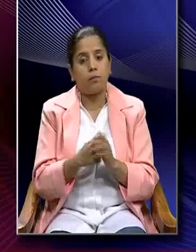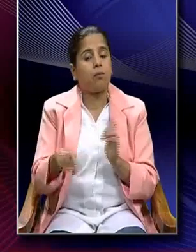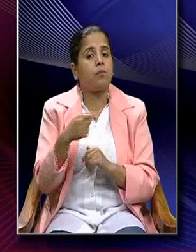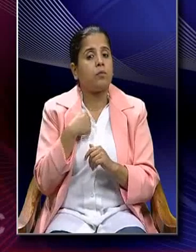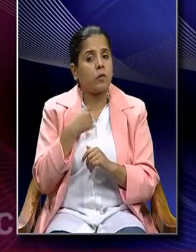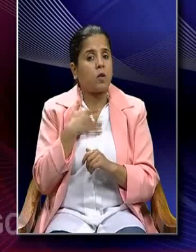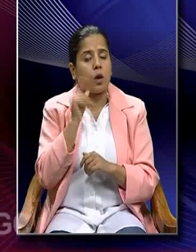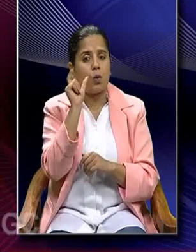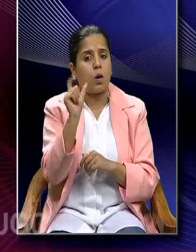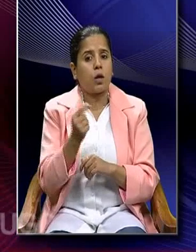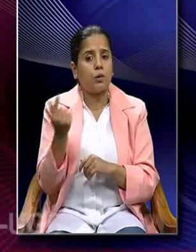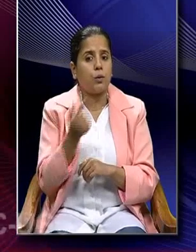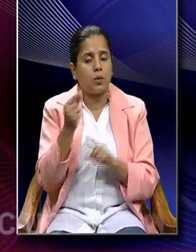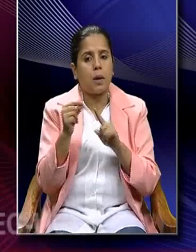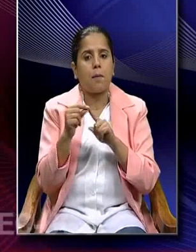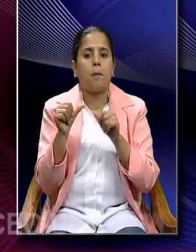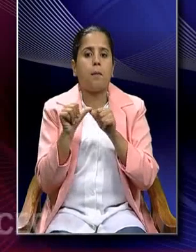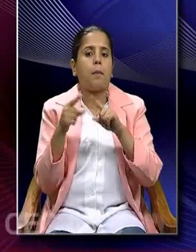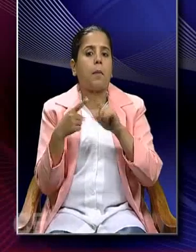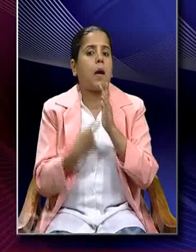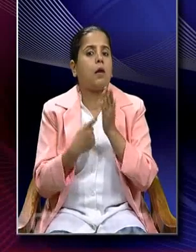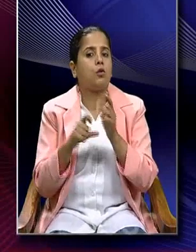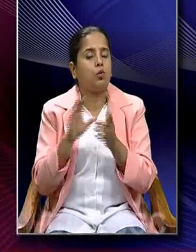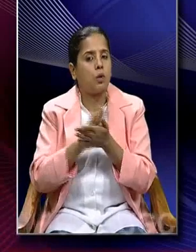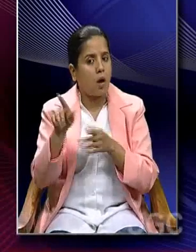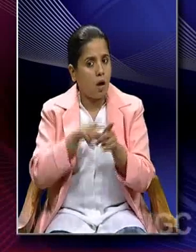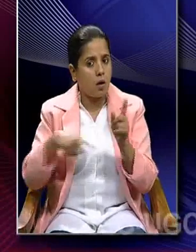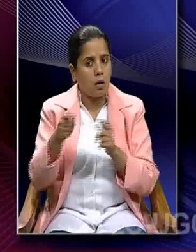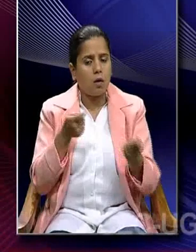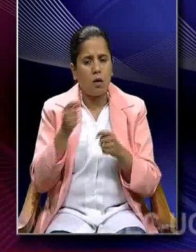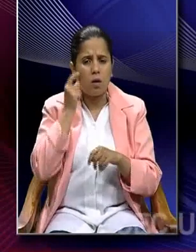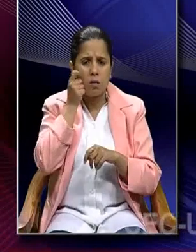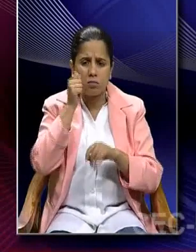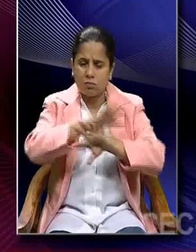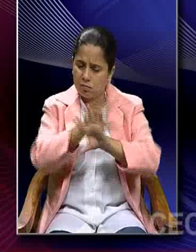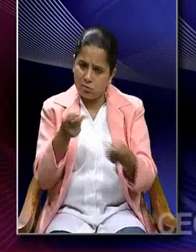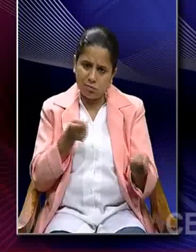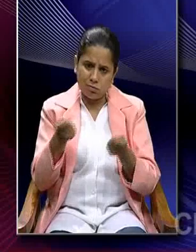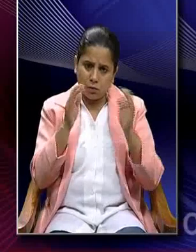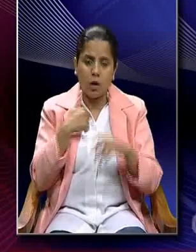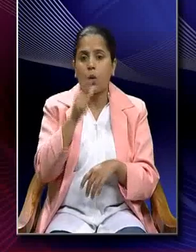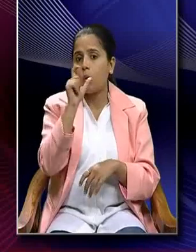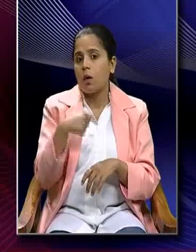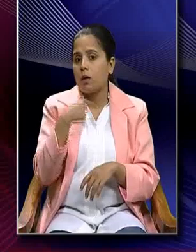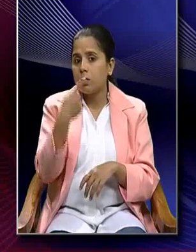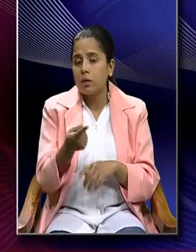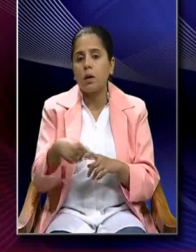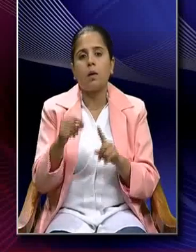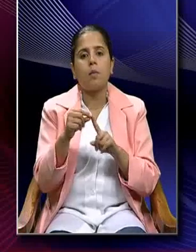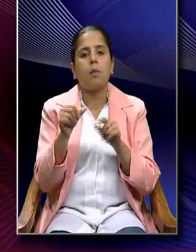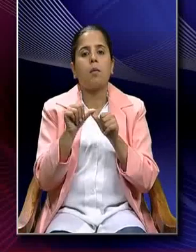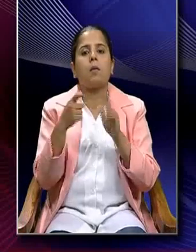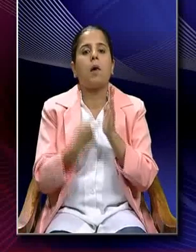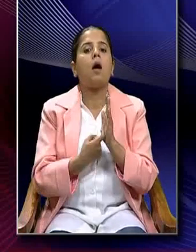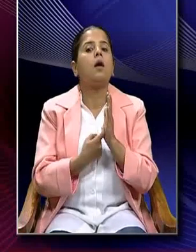the term patriarchy for overall control by men. Then I use the word patrilineal, which